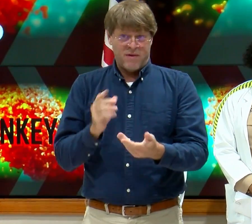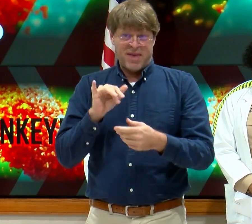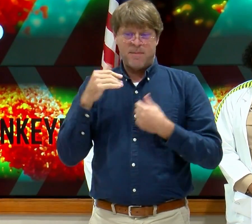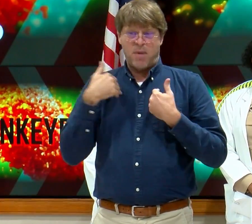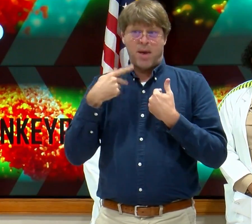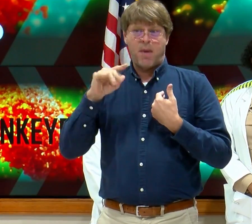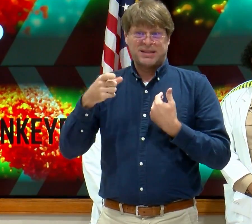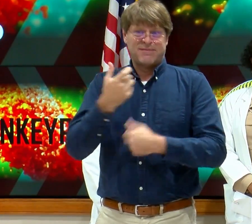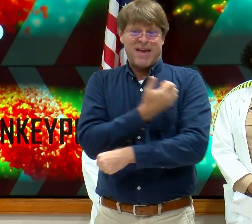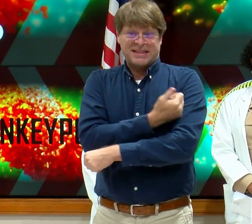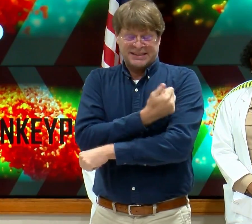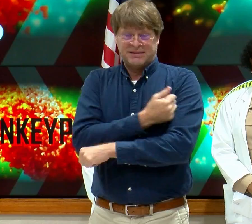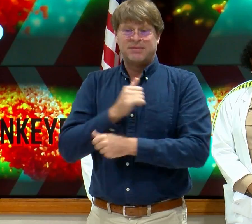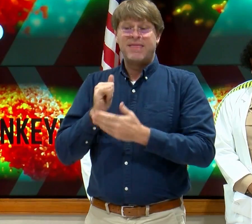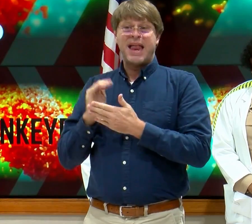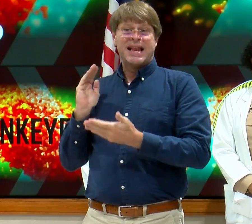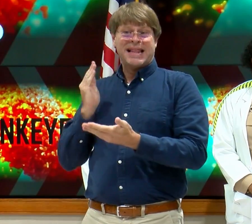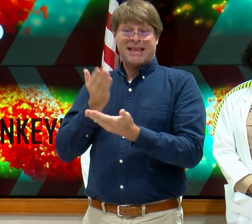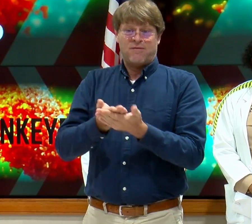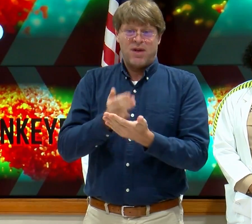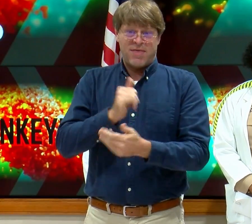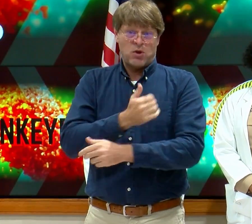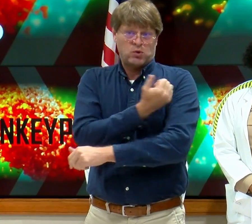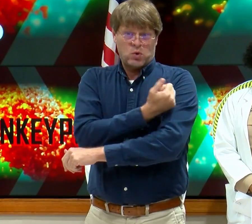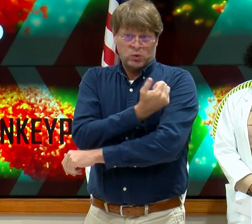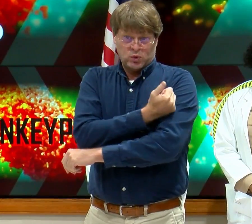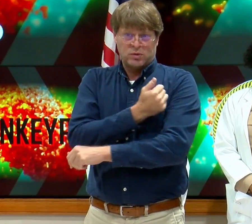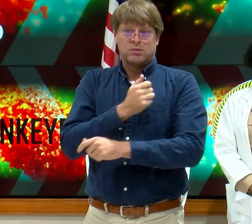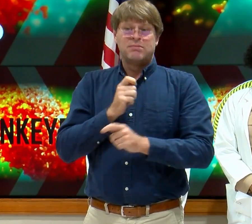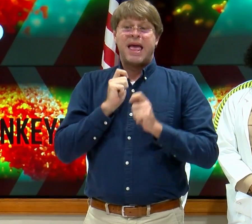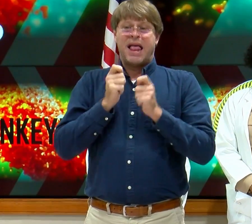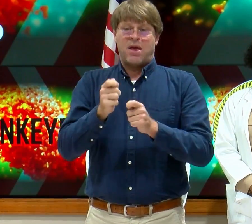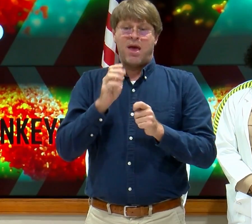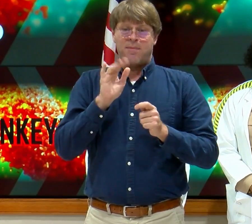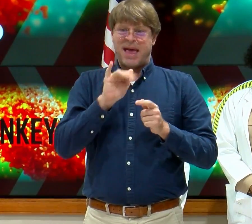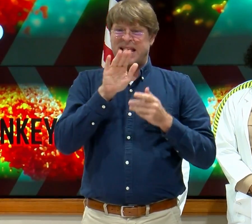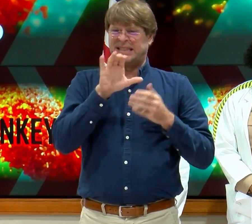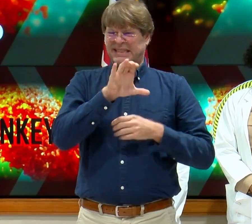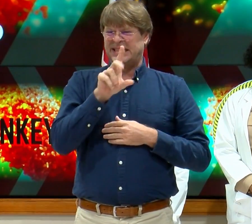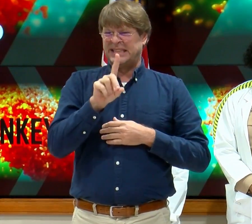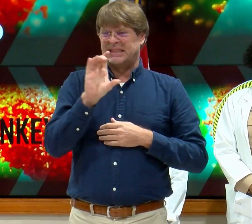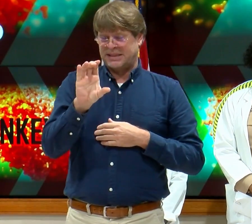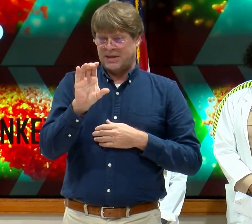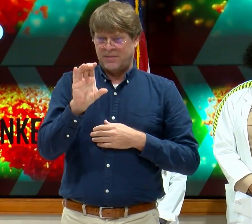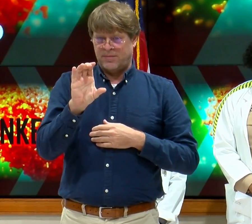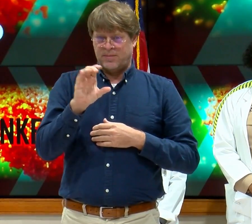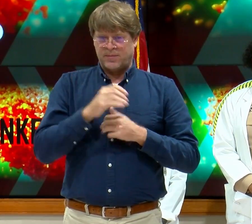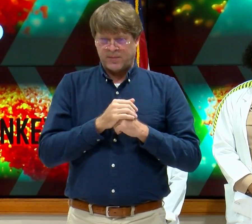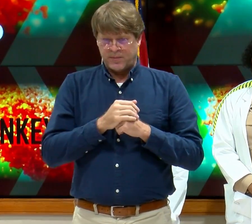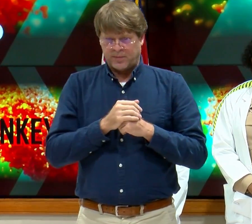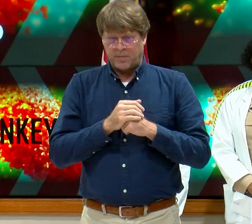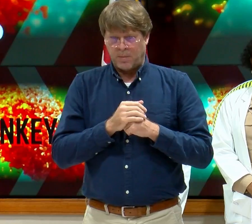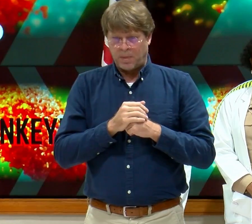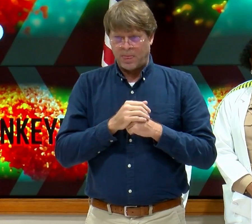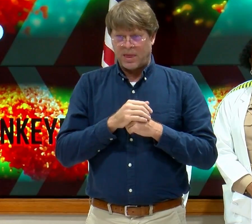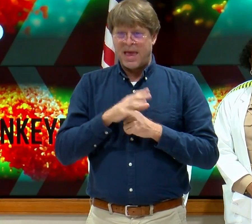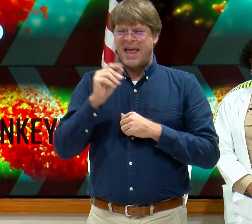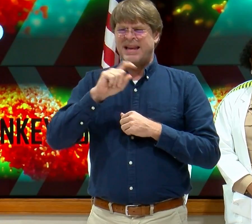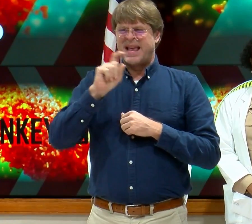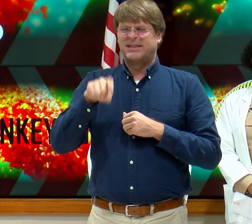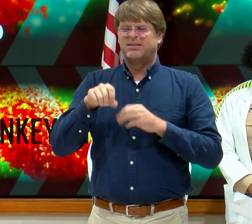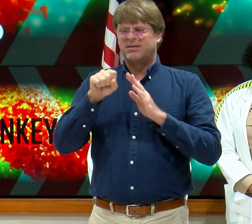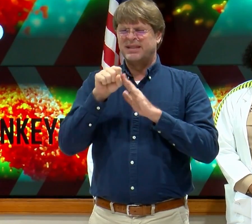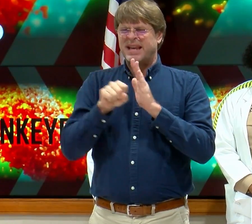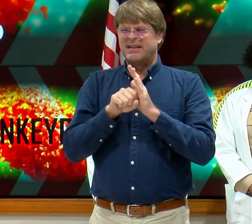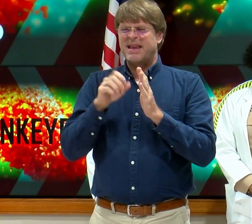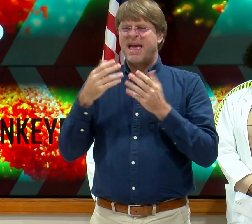vaccine. The delivery of the doses allocated by the Center for Disease Control and Prevention and the Texas Department of State